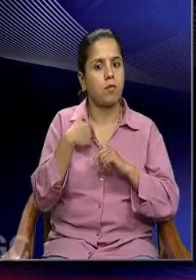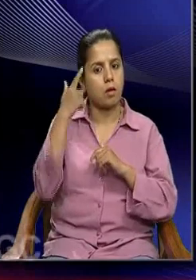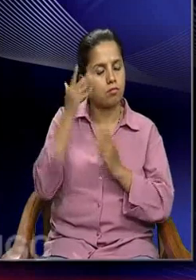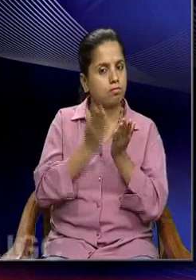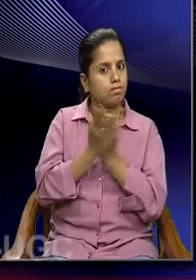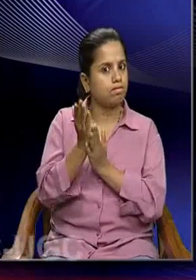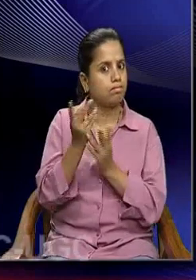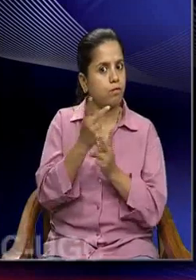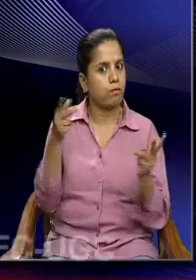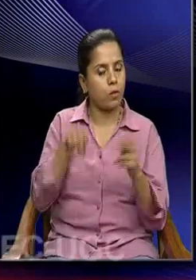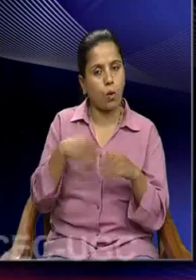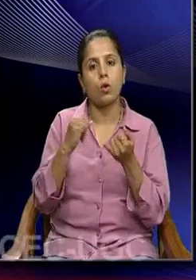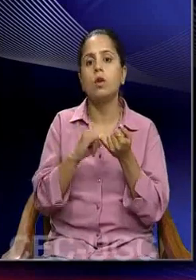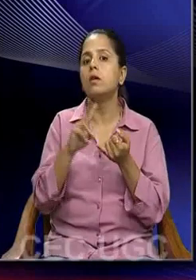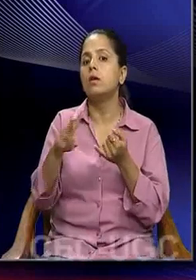or Swadhya,